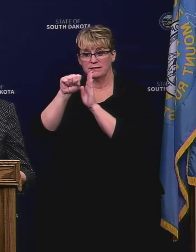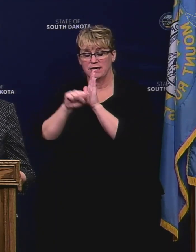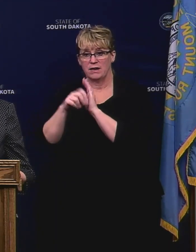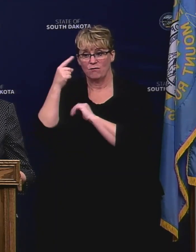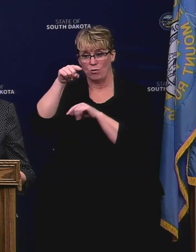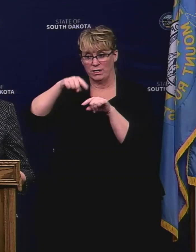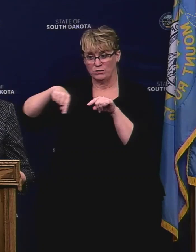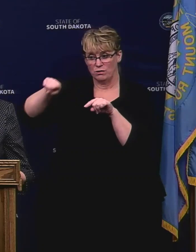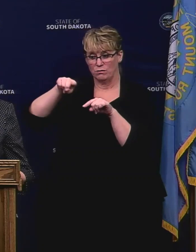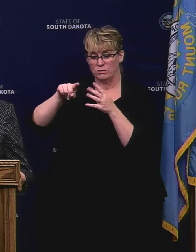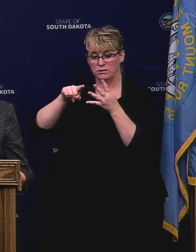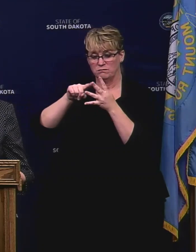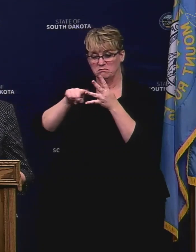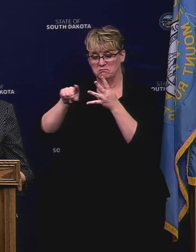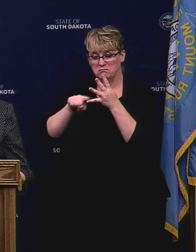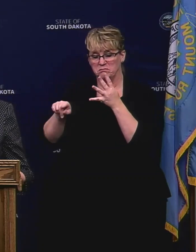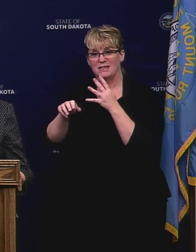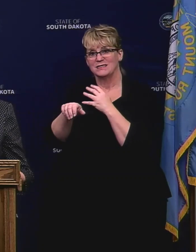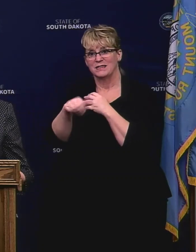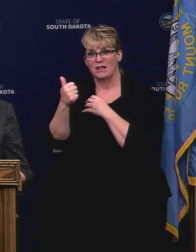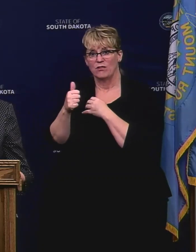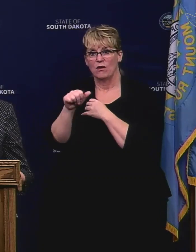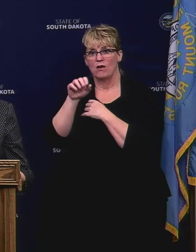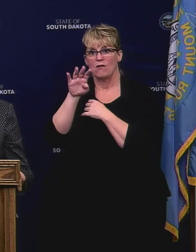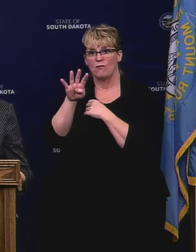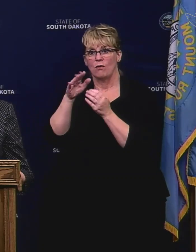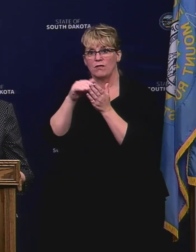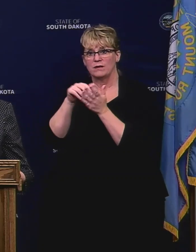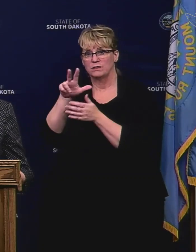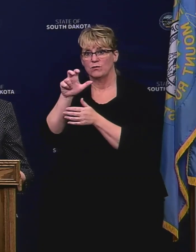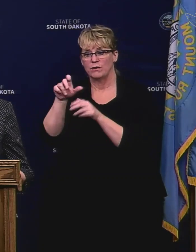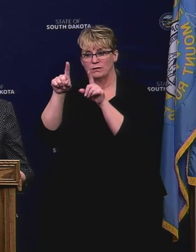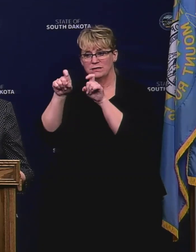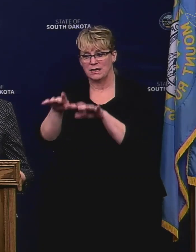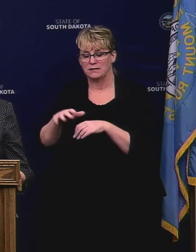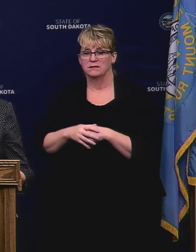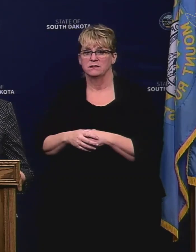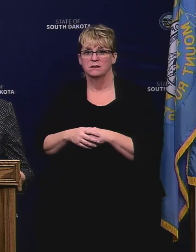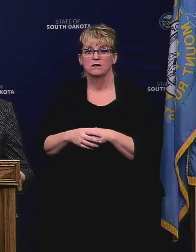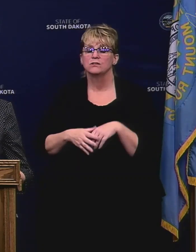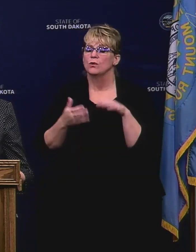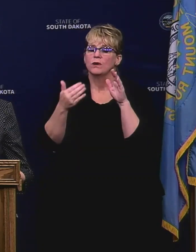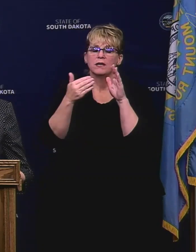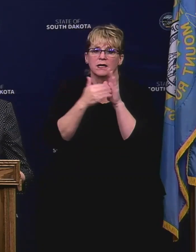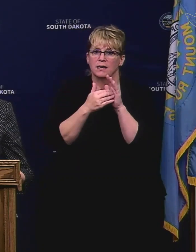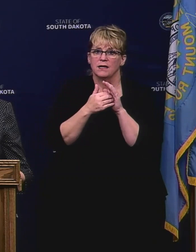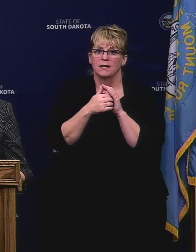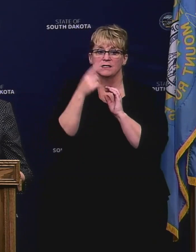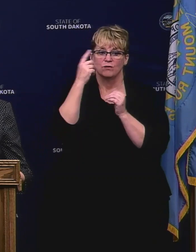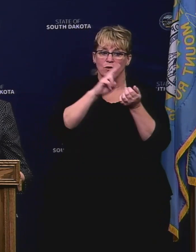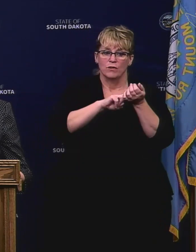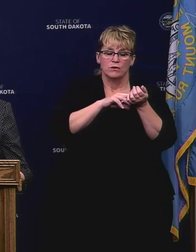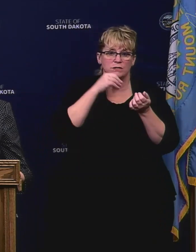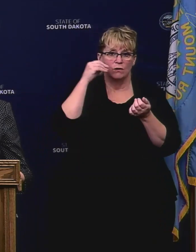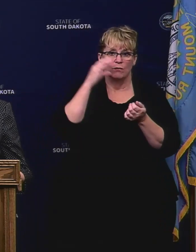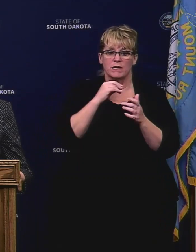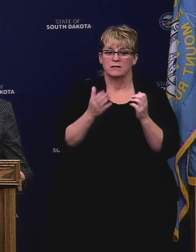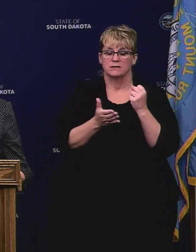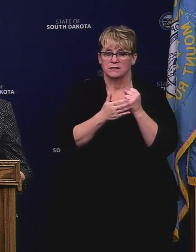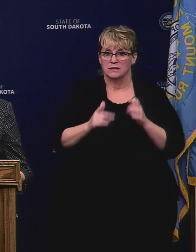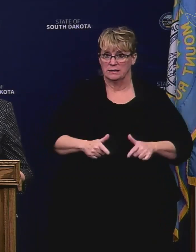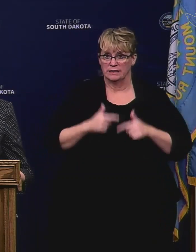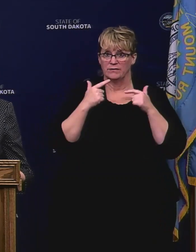for each of those weeks, that's another 4,300 tests. Again, those are just for the nursing homes and assisted